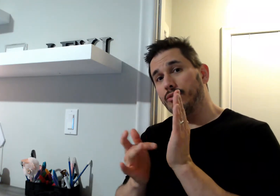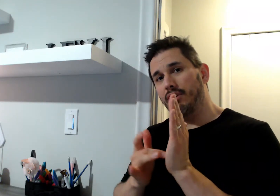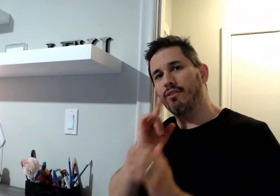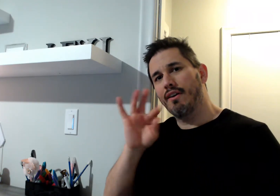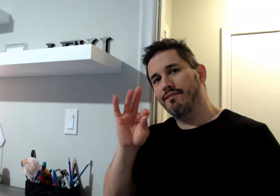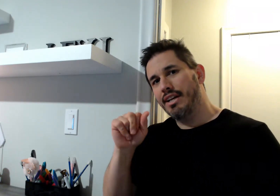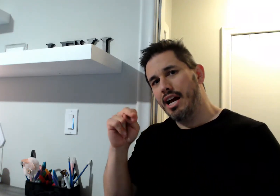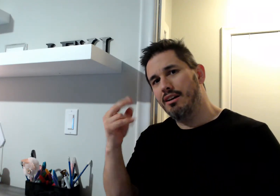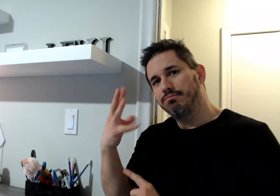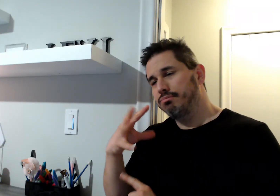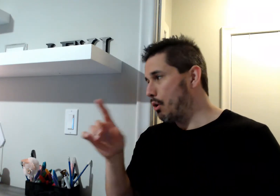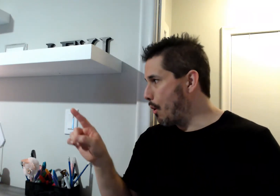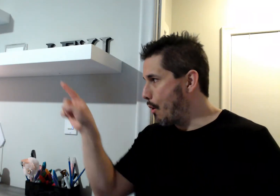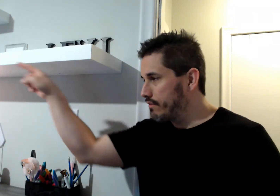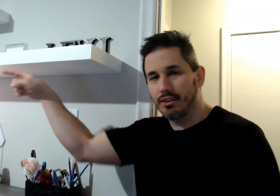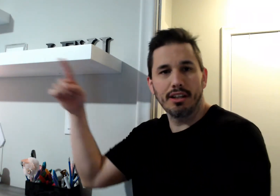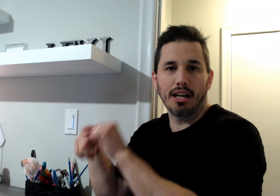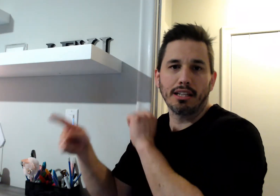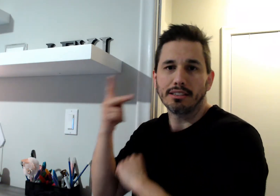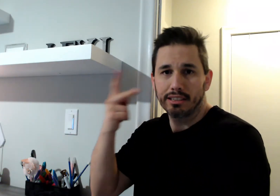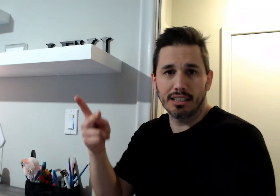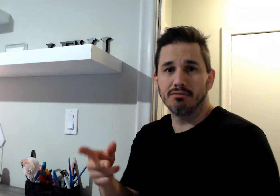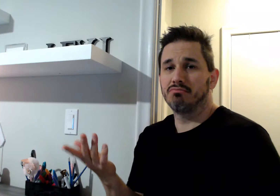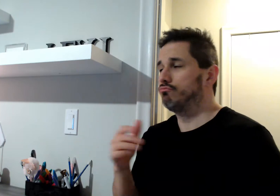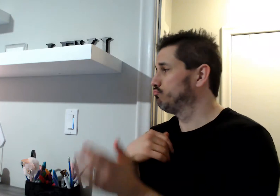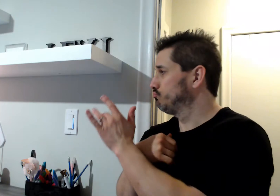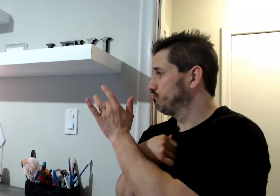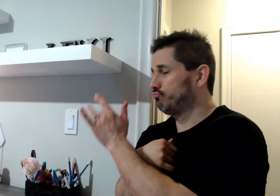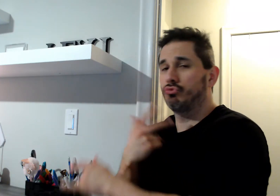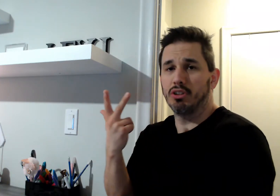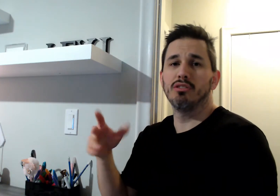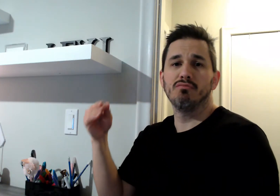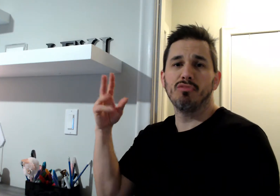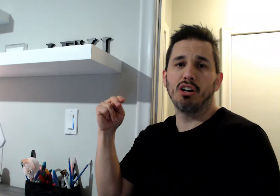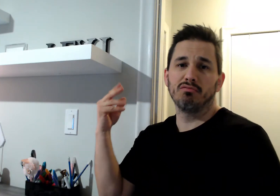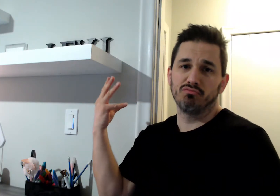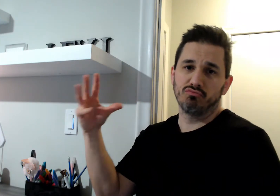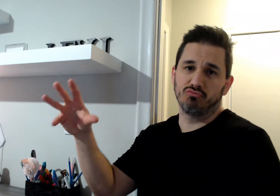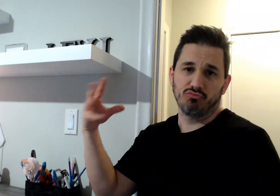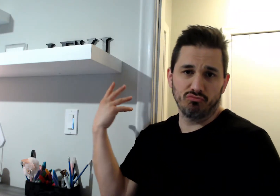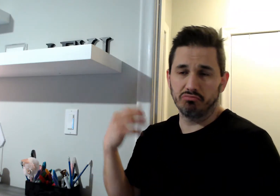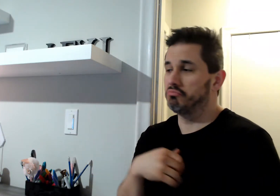Then she can also triple tap the switch to turn the fan on or off.